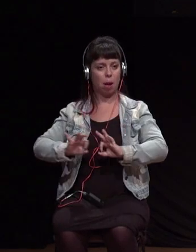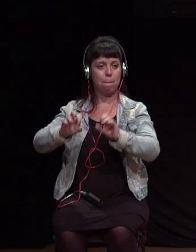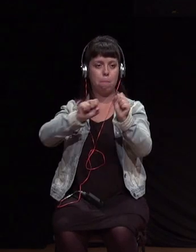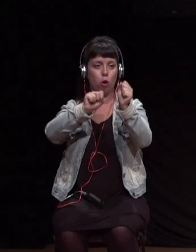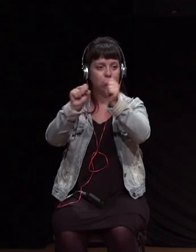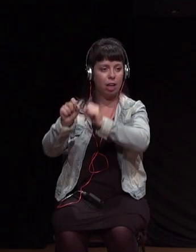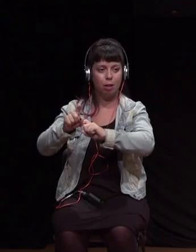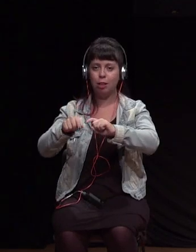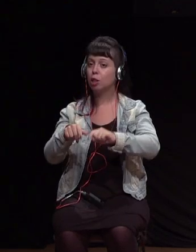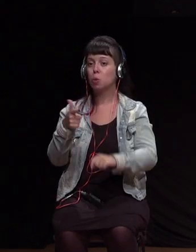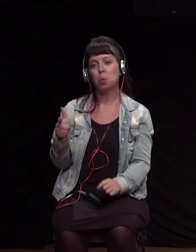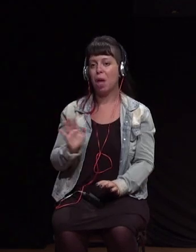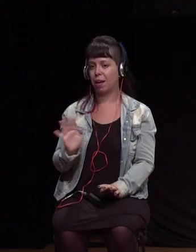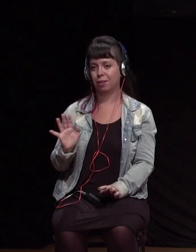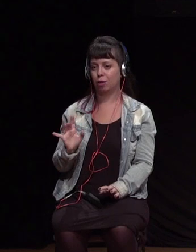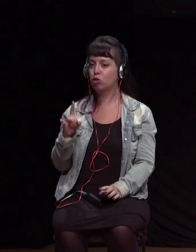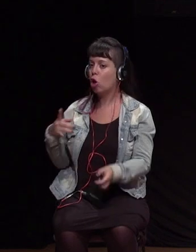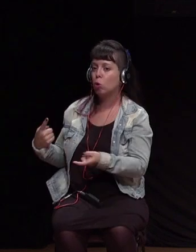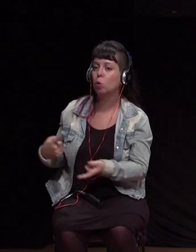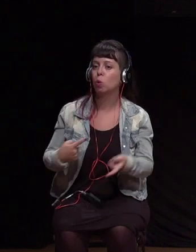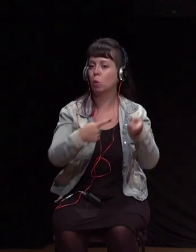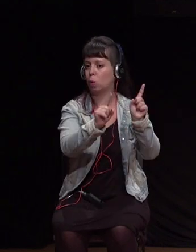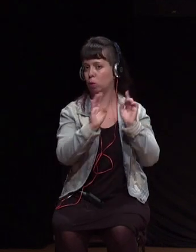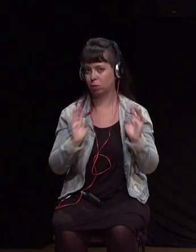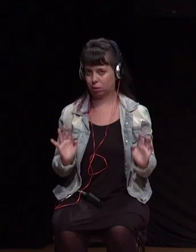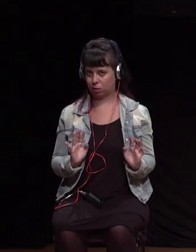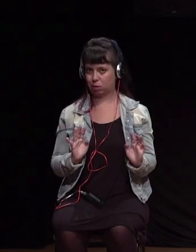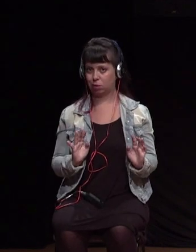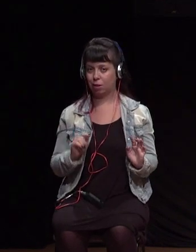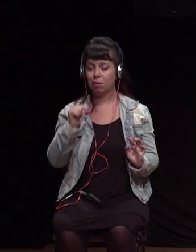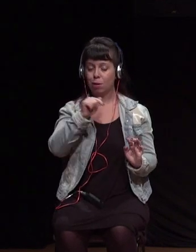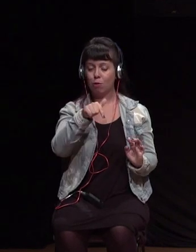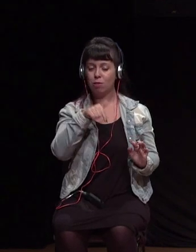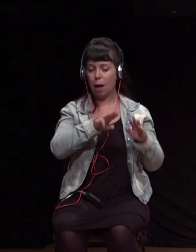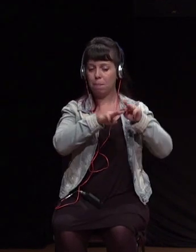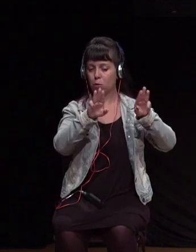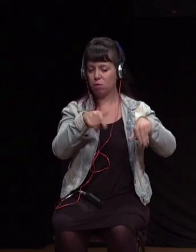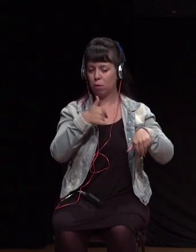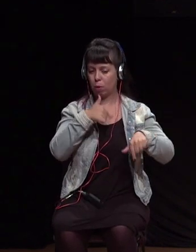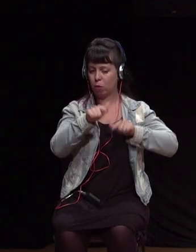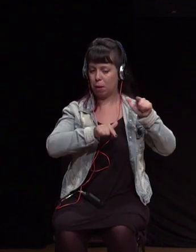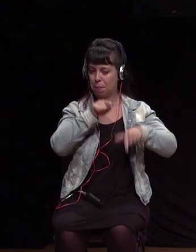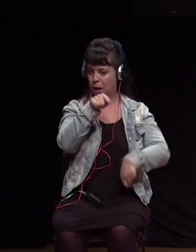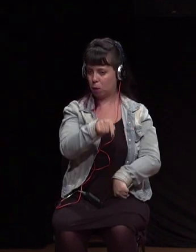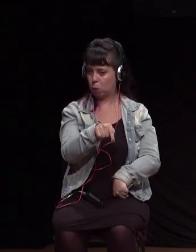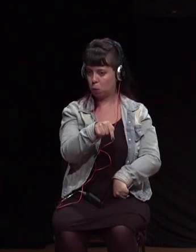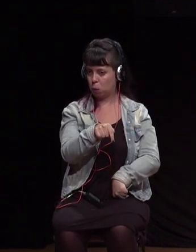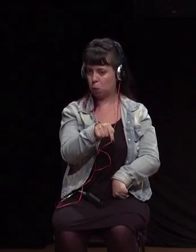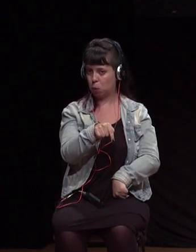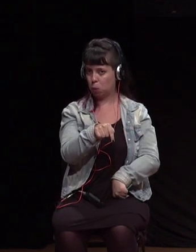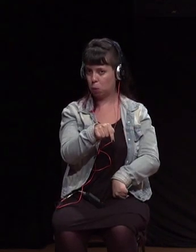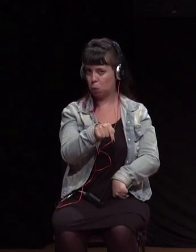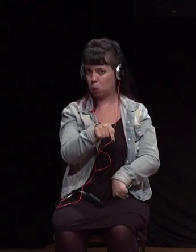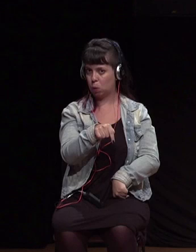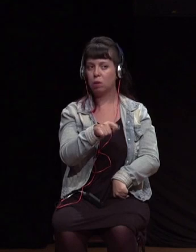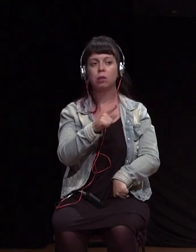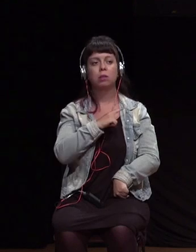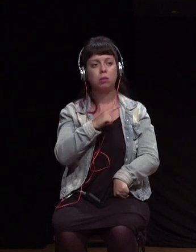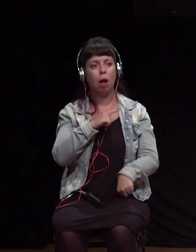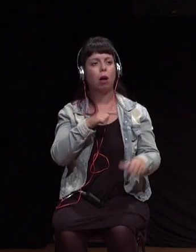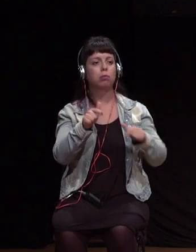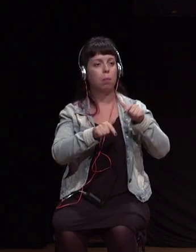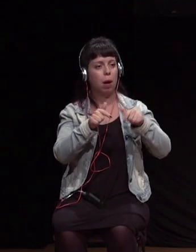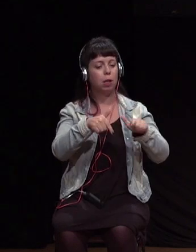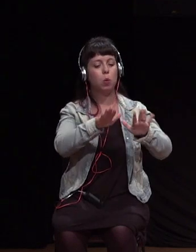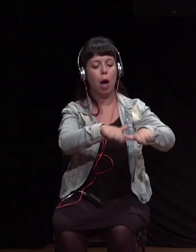So though the gallery where we were making the students of the Lyceum, though we made them the sort of